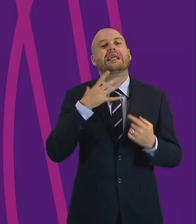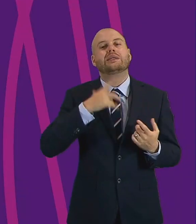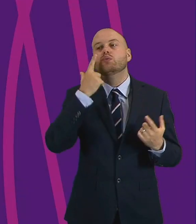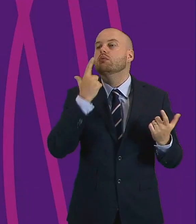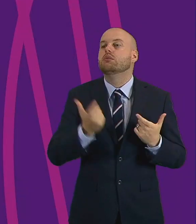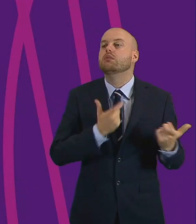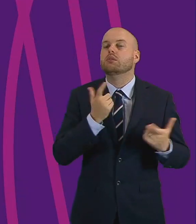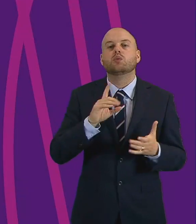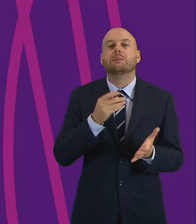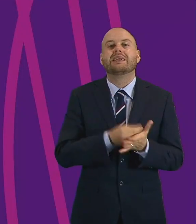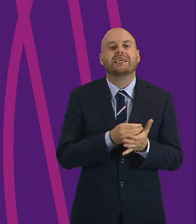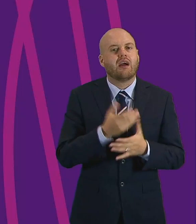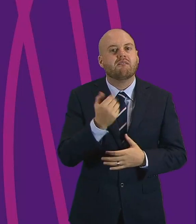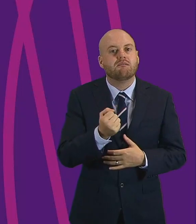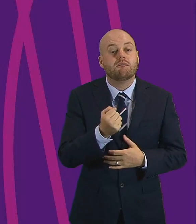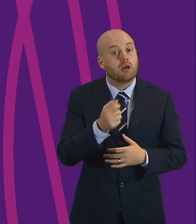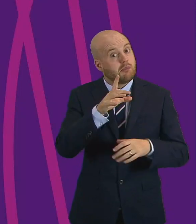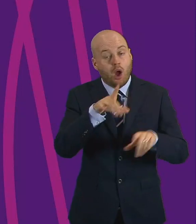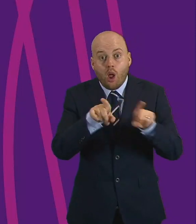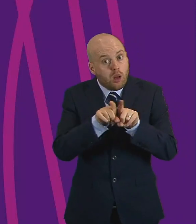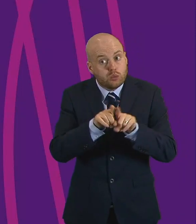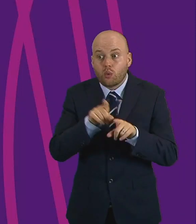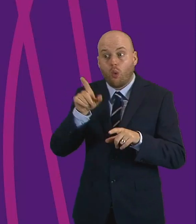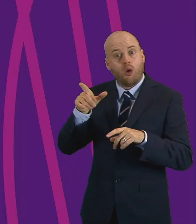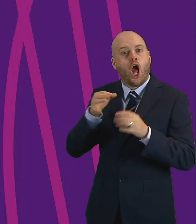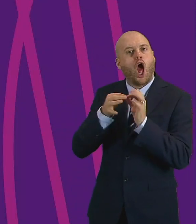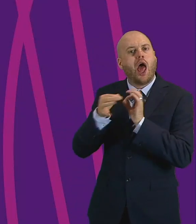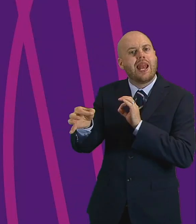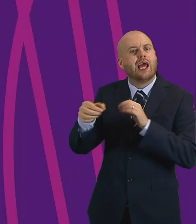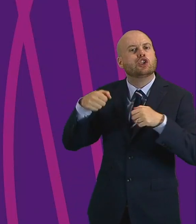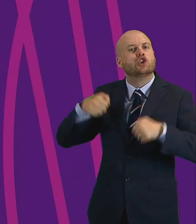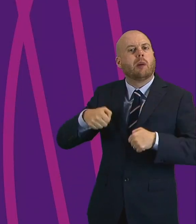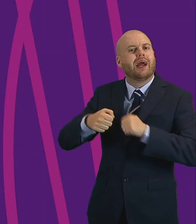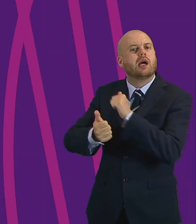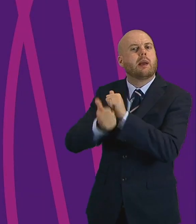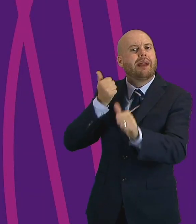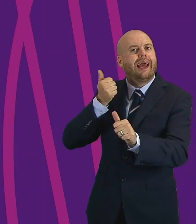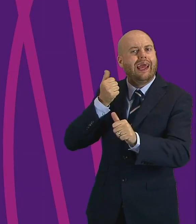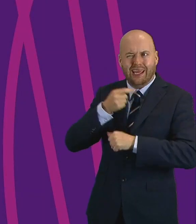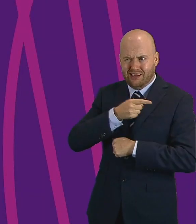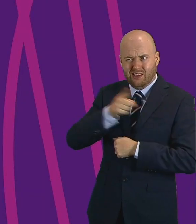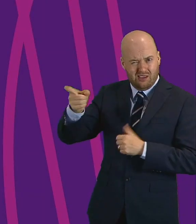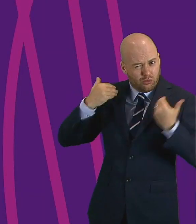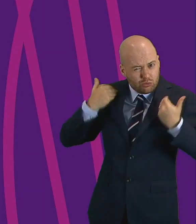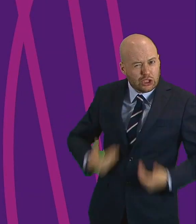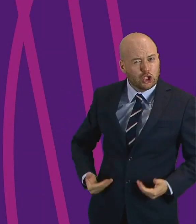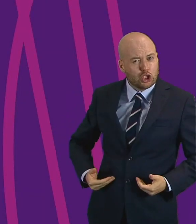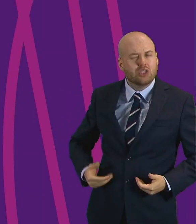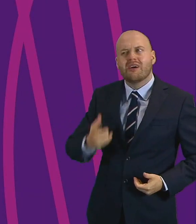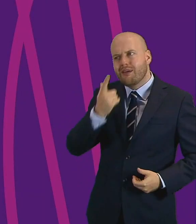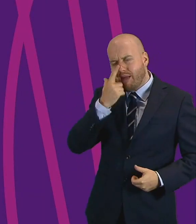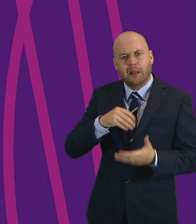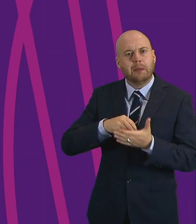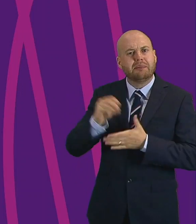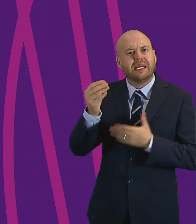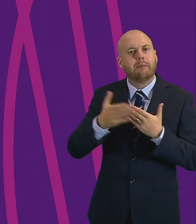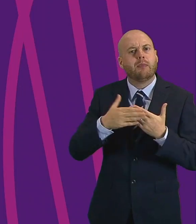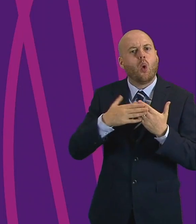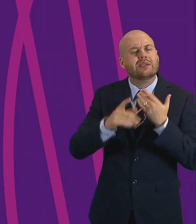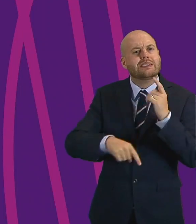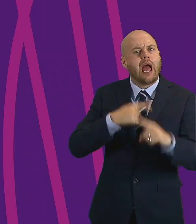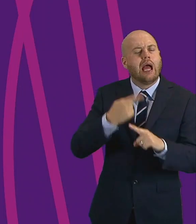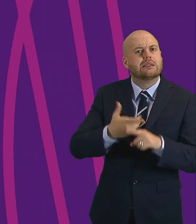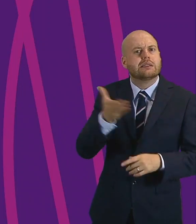online shopping companies and so on that could definitely afford to pay more tax. So we should look at that. Now, if the UK does go down that route with